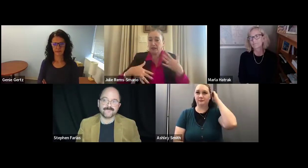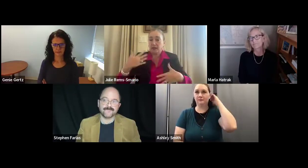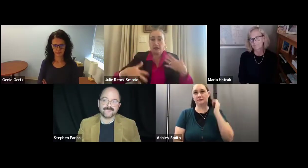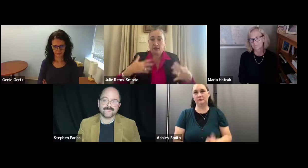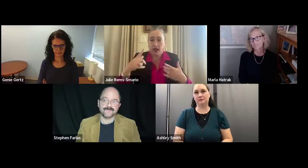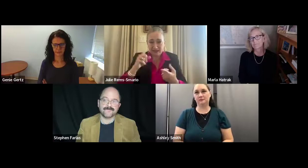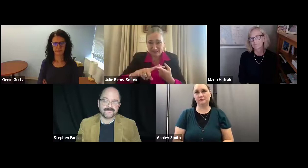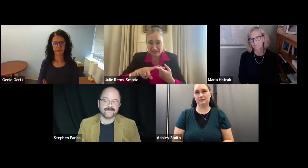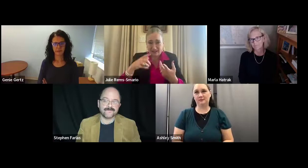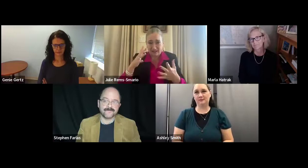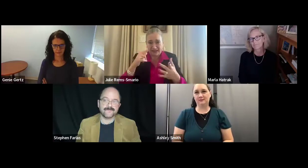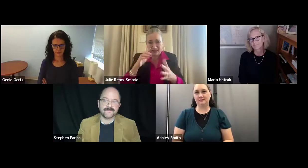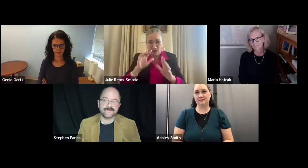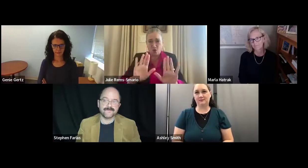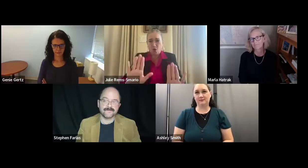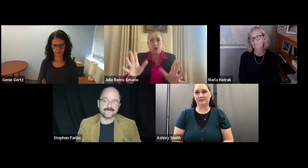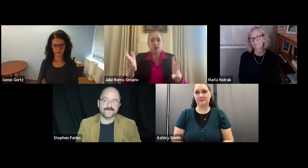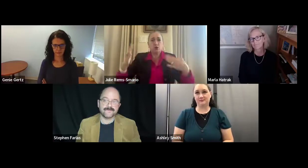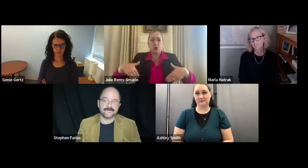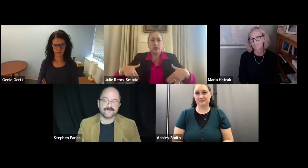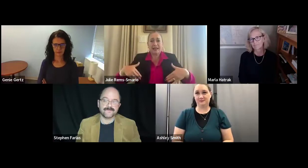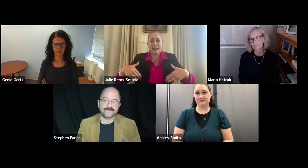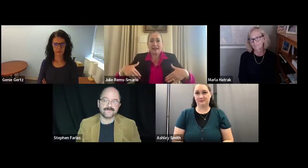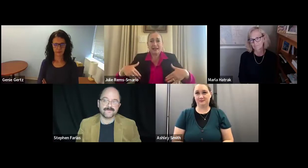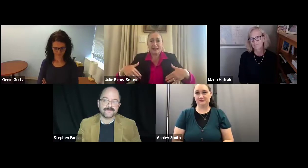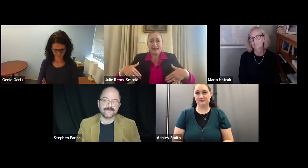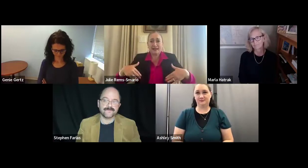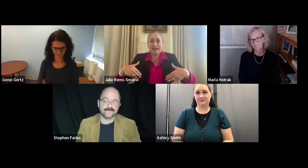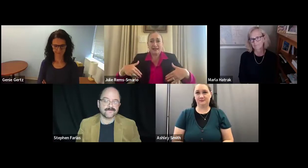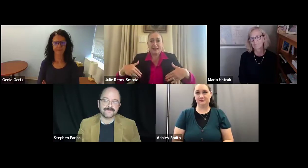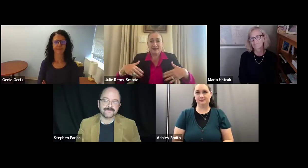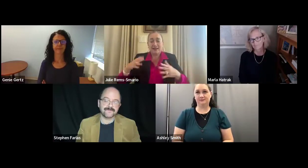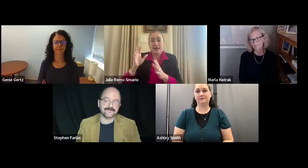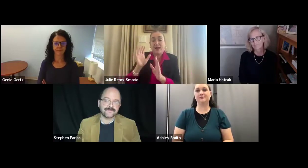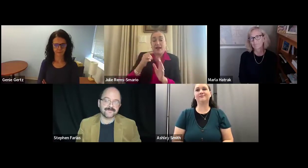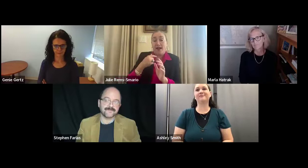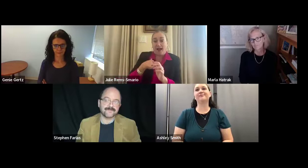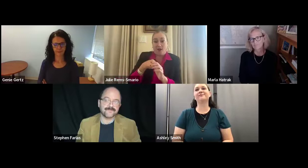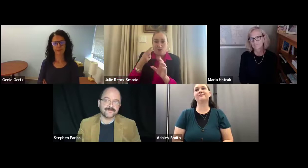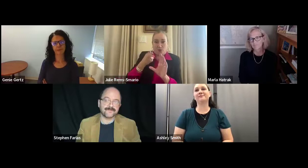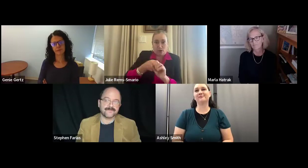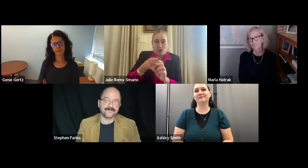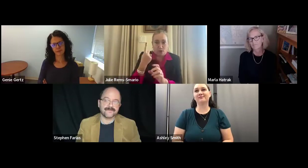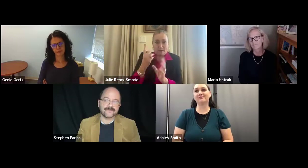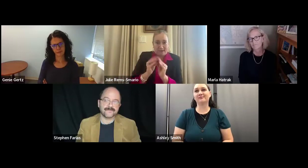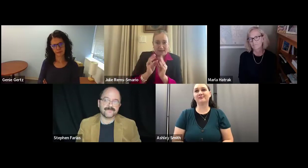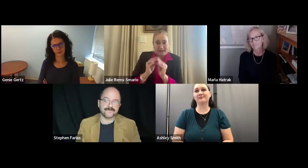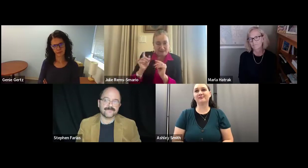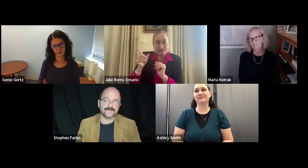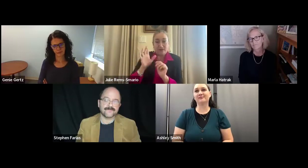the medical model is what is prominent. And when you lead with that model, it's too late for our children.